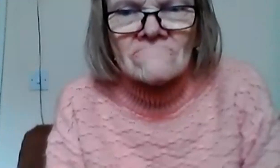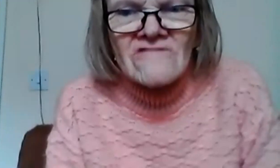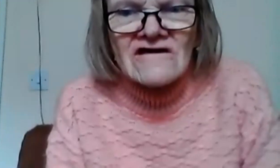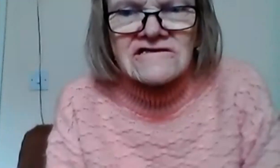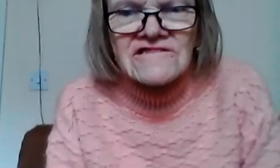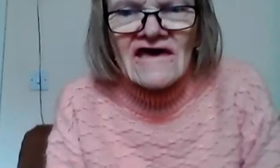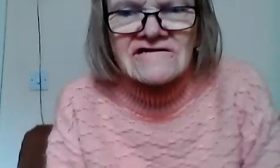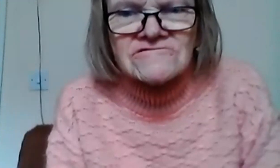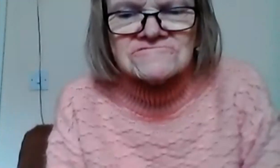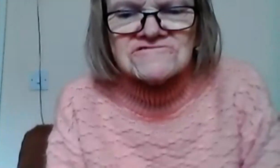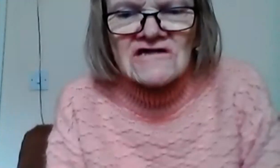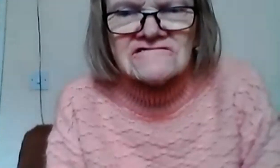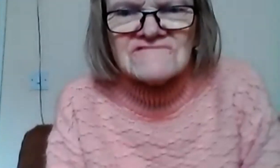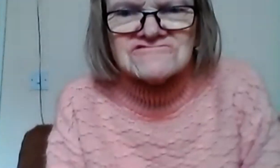Conway Connect Television.